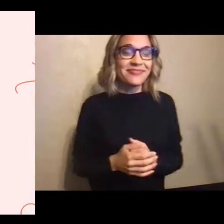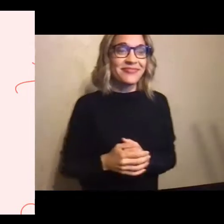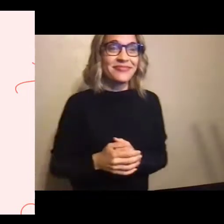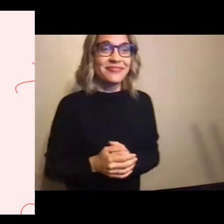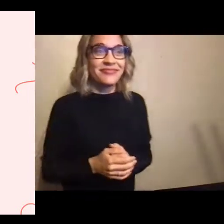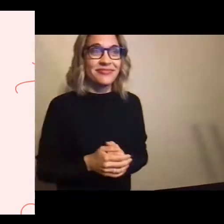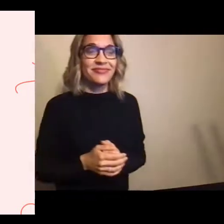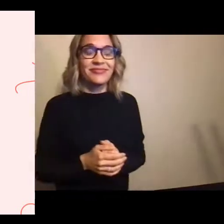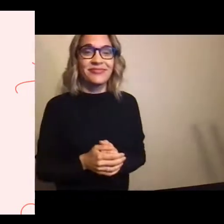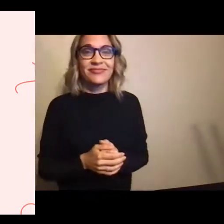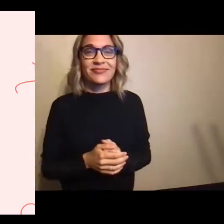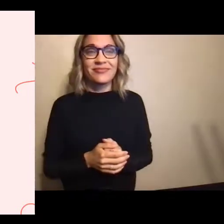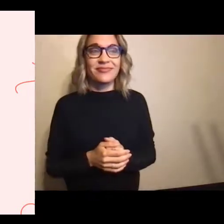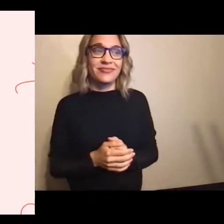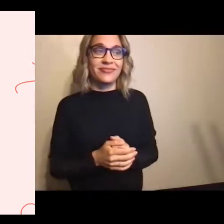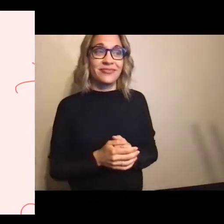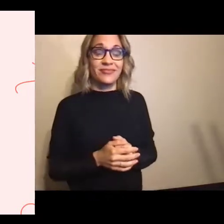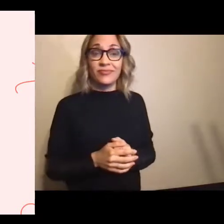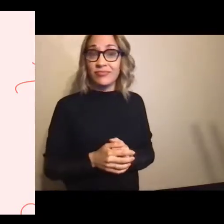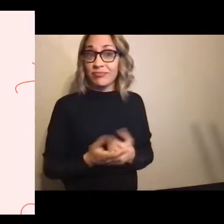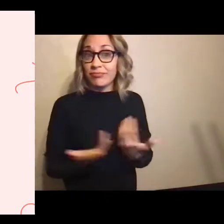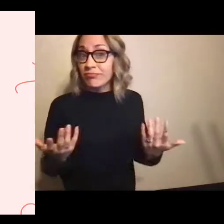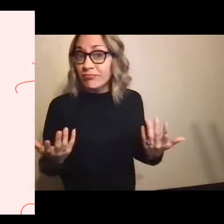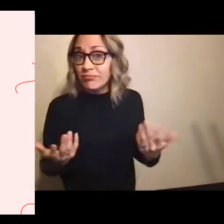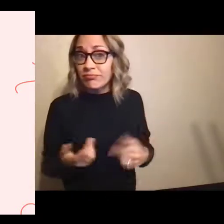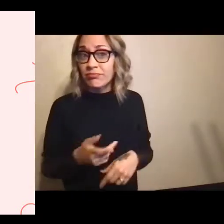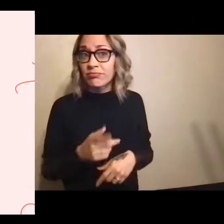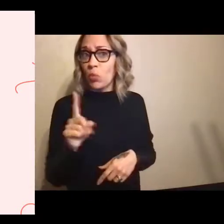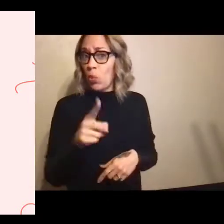very easily untie.